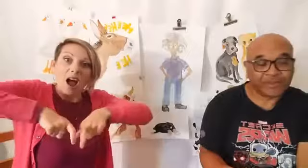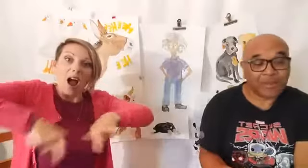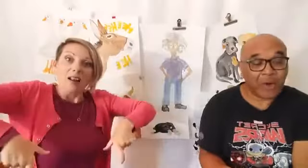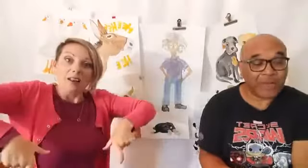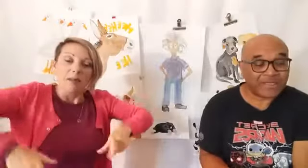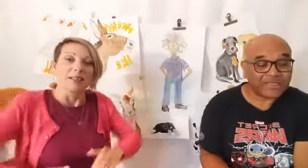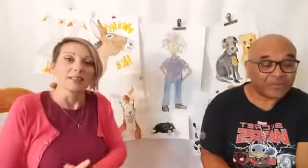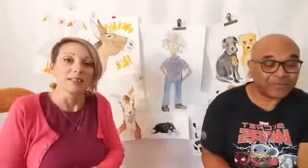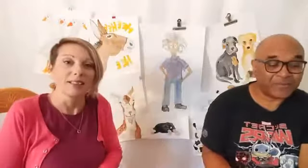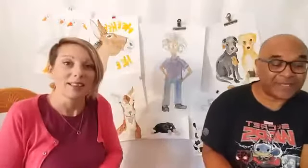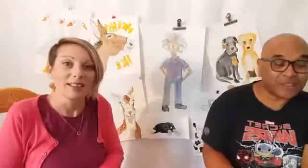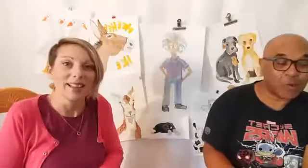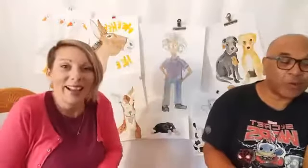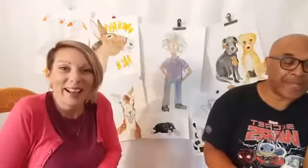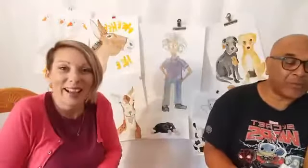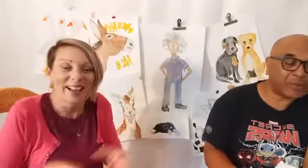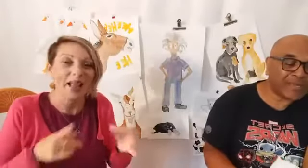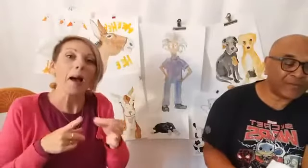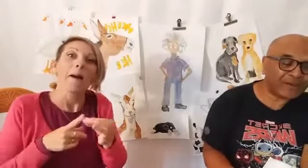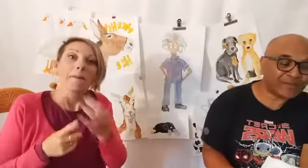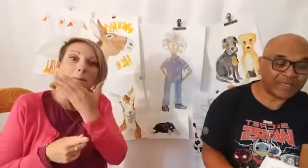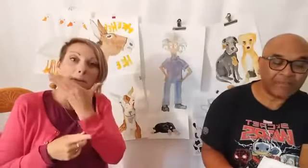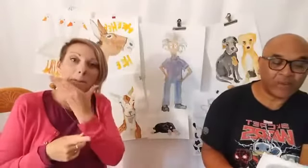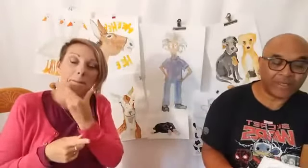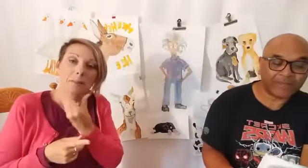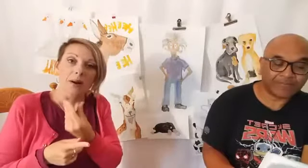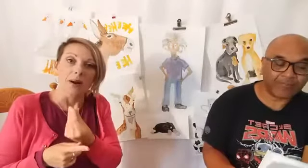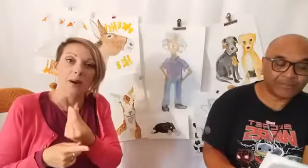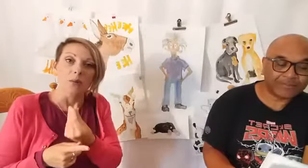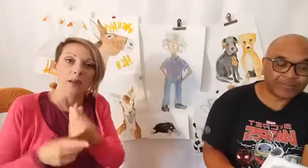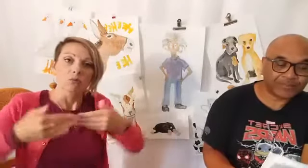Now Pyweasel lets all the animals out first thing in the morning.